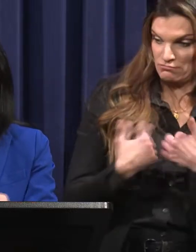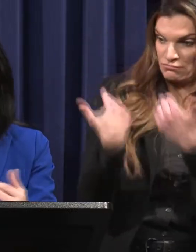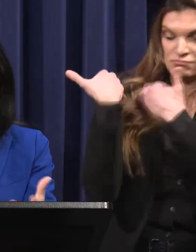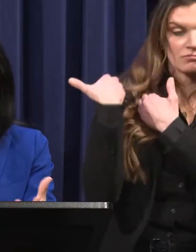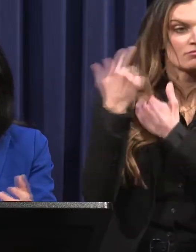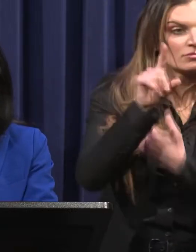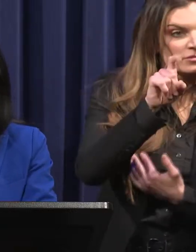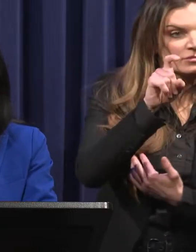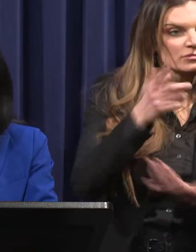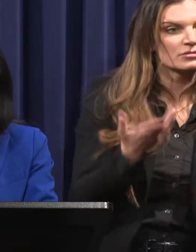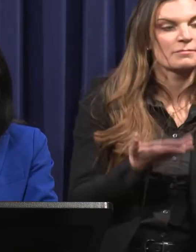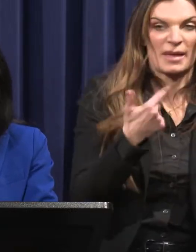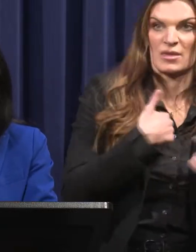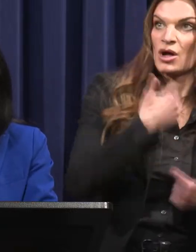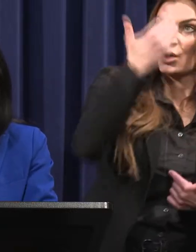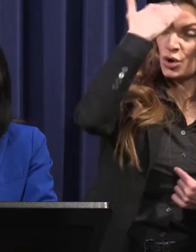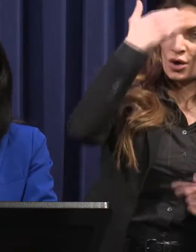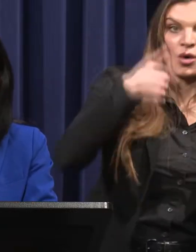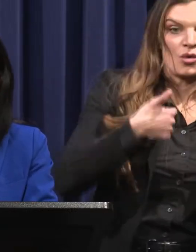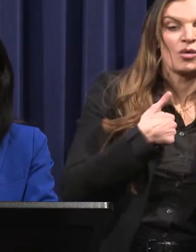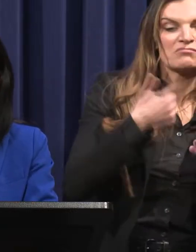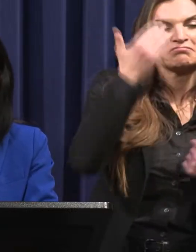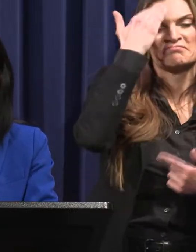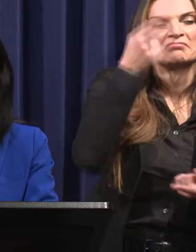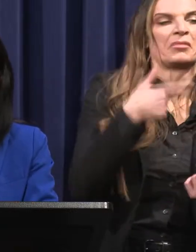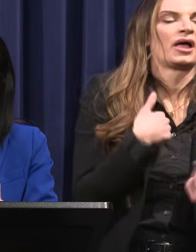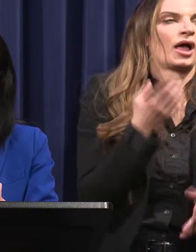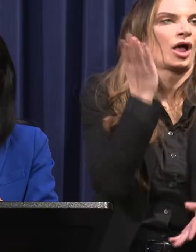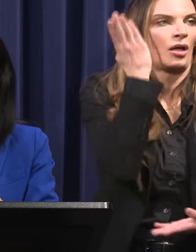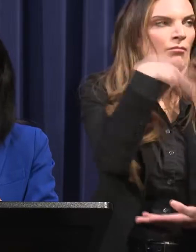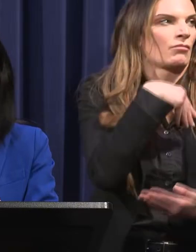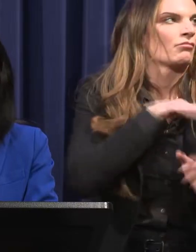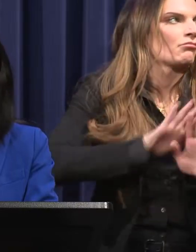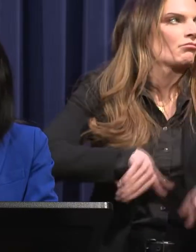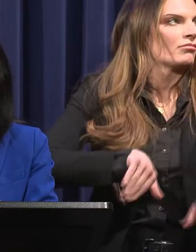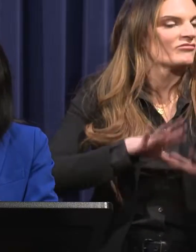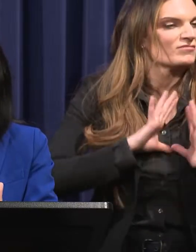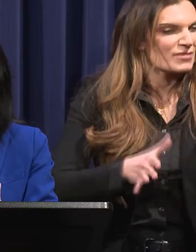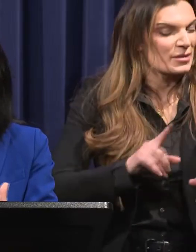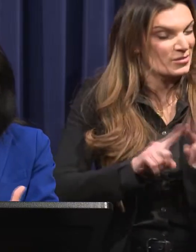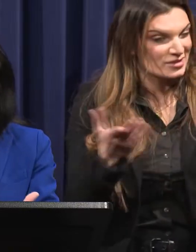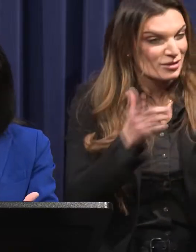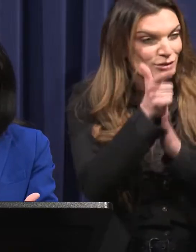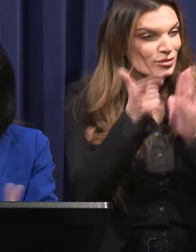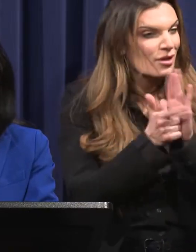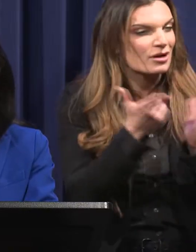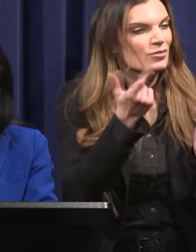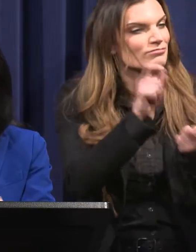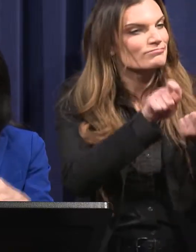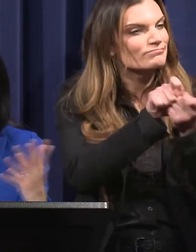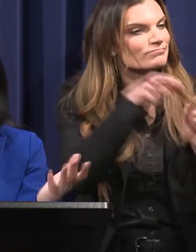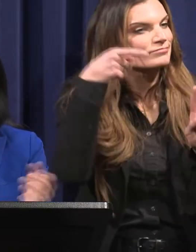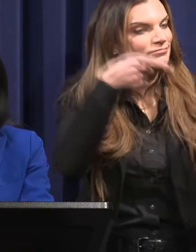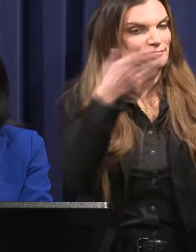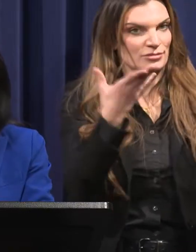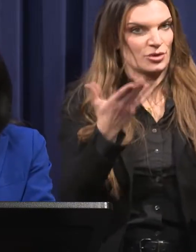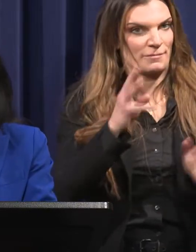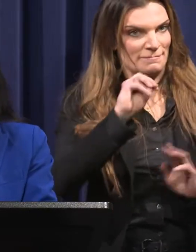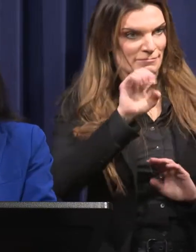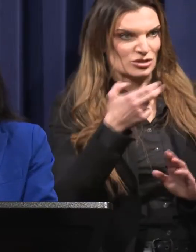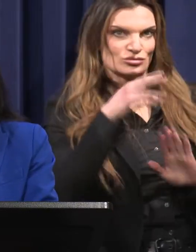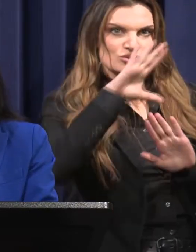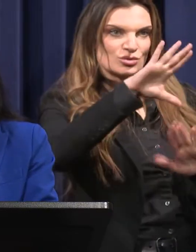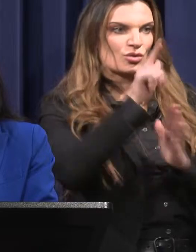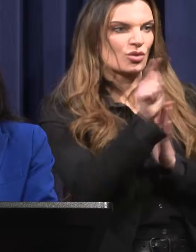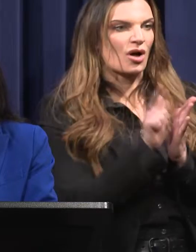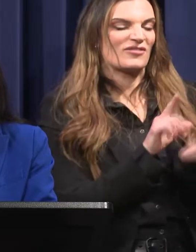that they had knowledge of that, I don't know what our laws really allow for beyond sometimes just the, you know,